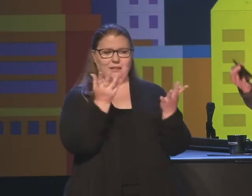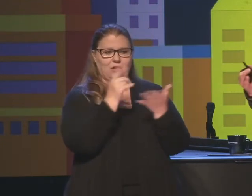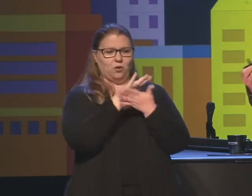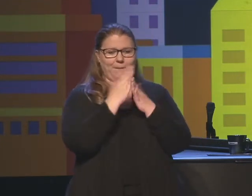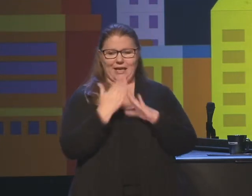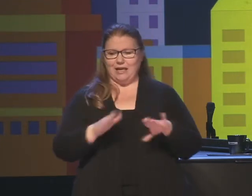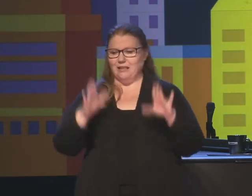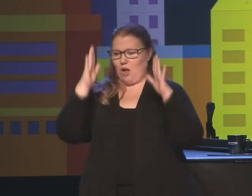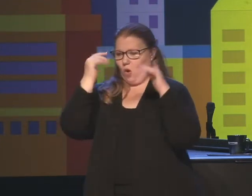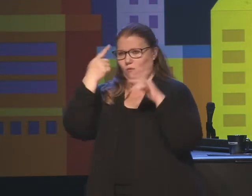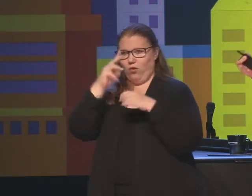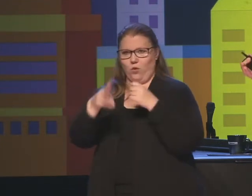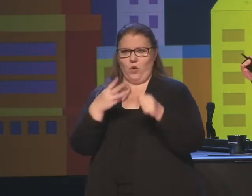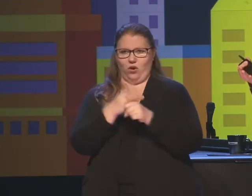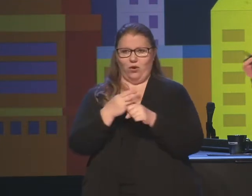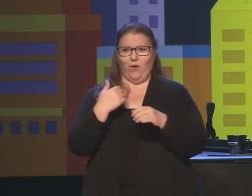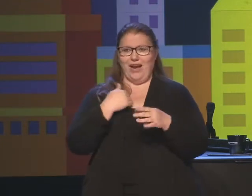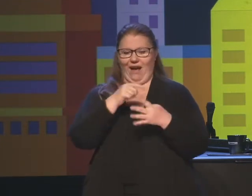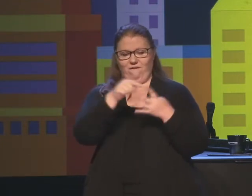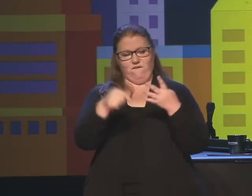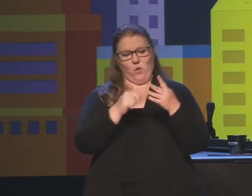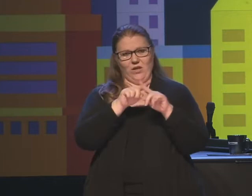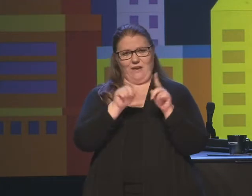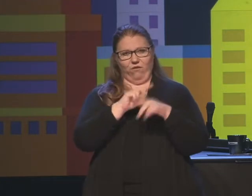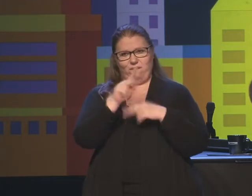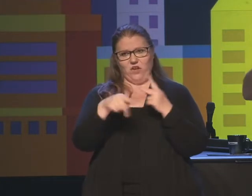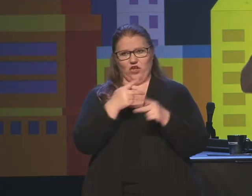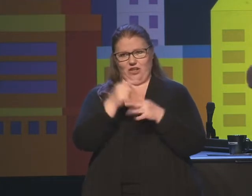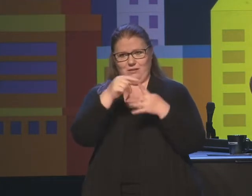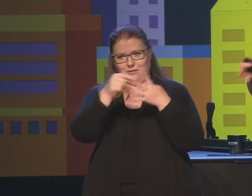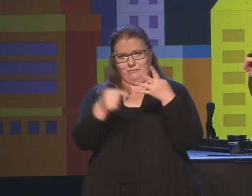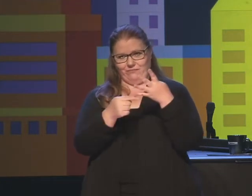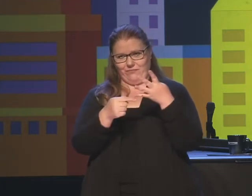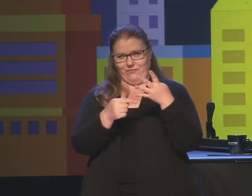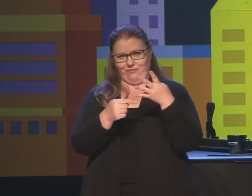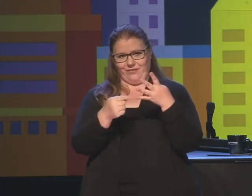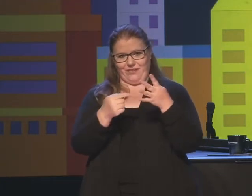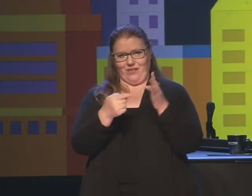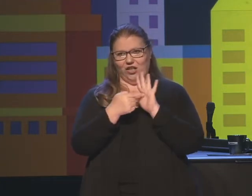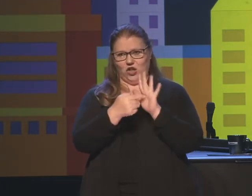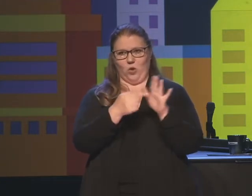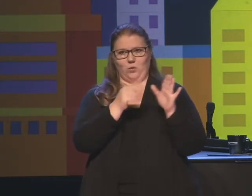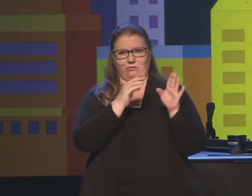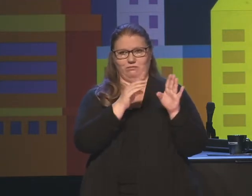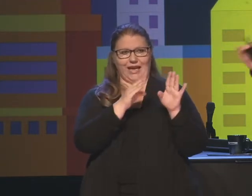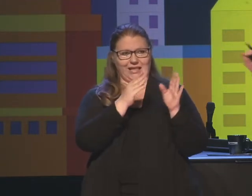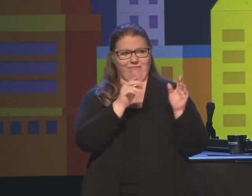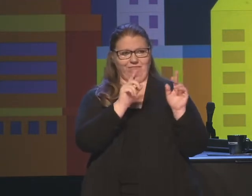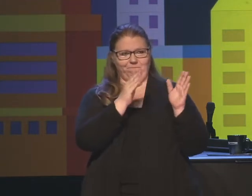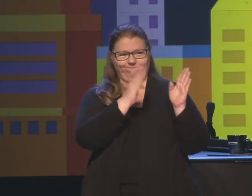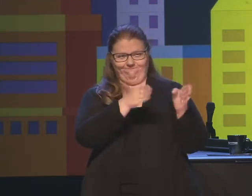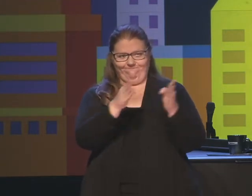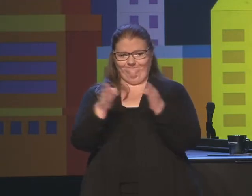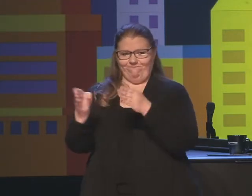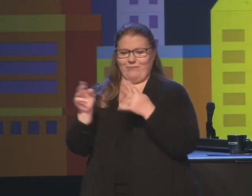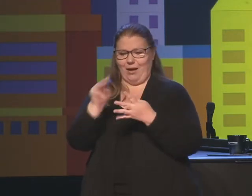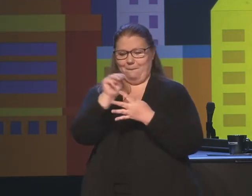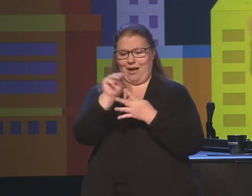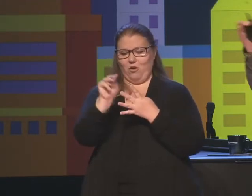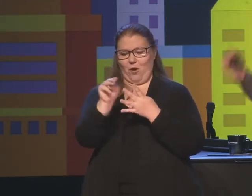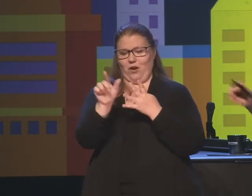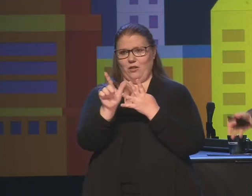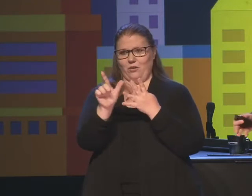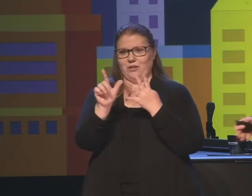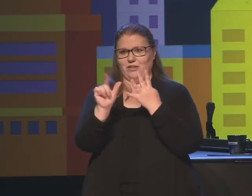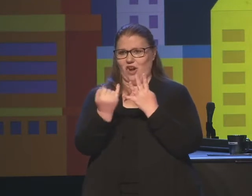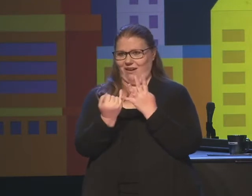for the world, and we have four different versions of that gospel like lived out between Matthew, Mark, Luke, and John. Isn't that beautiful? That's what like